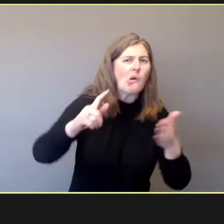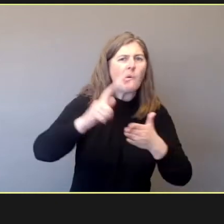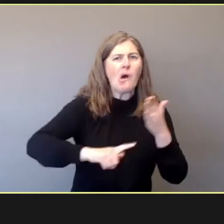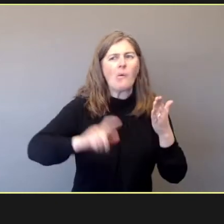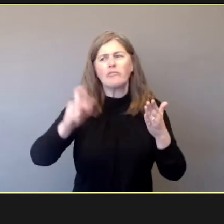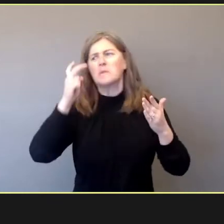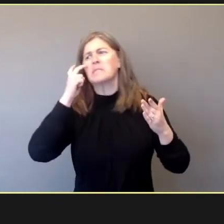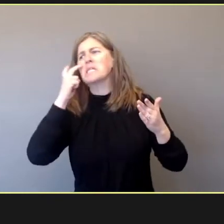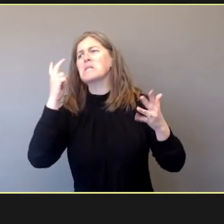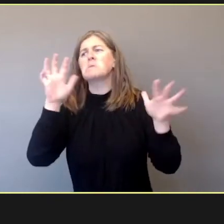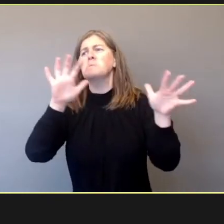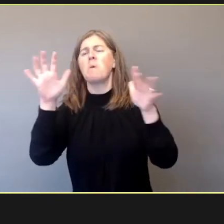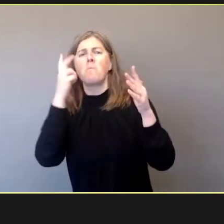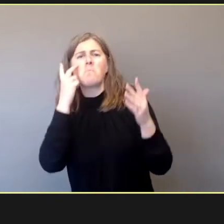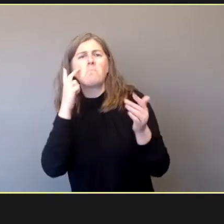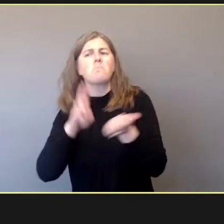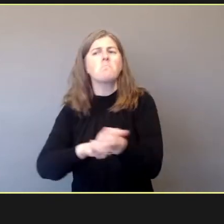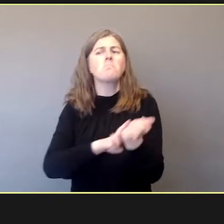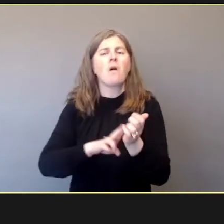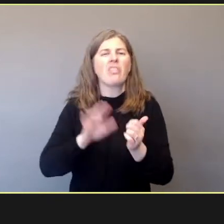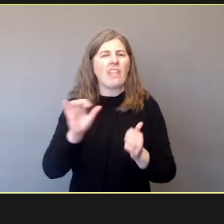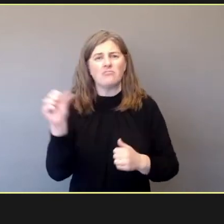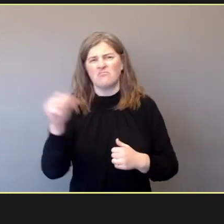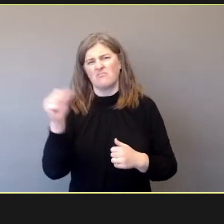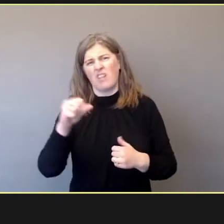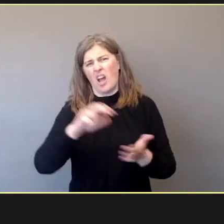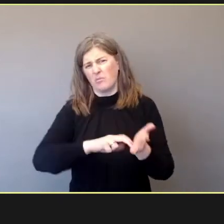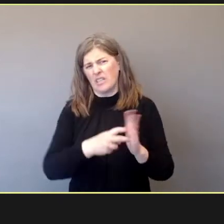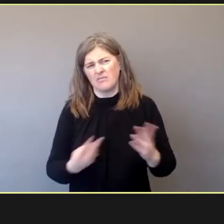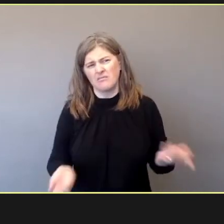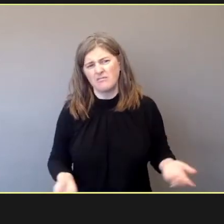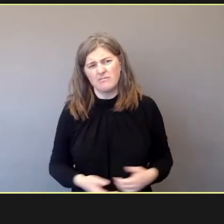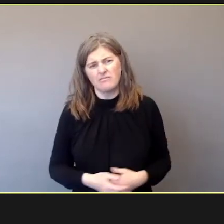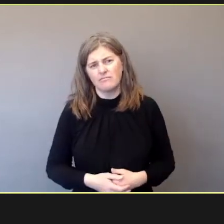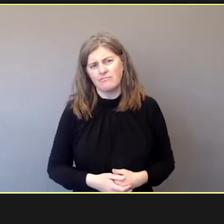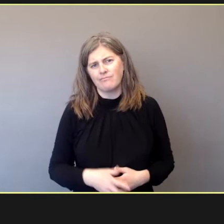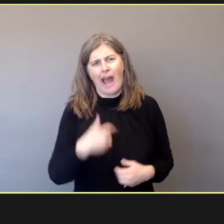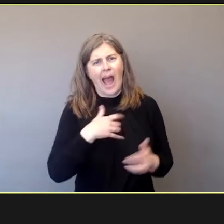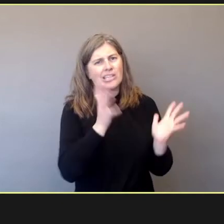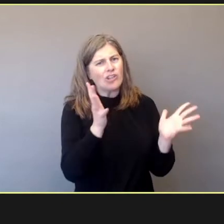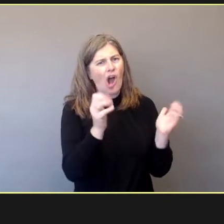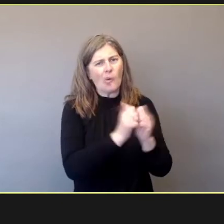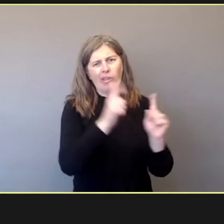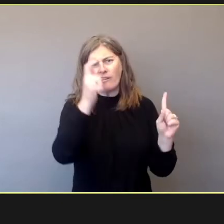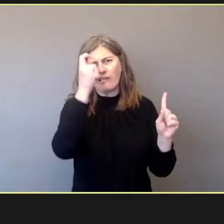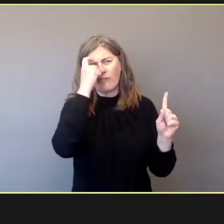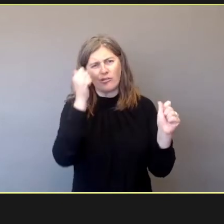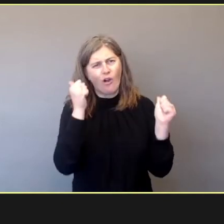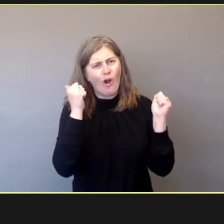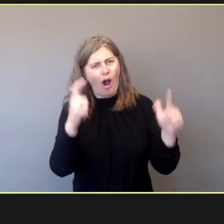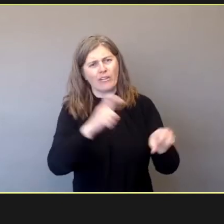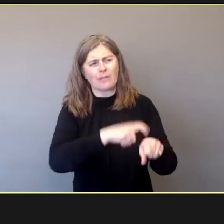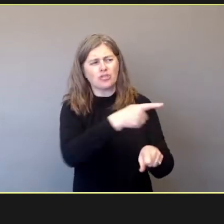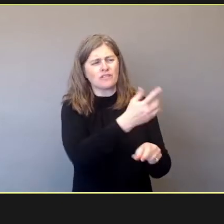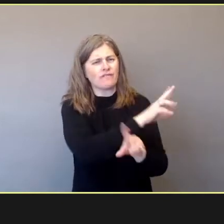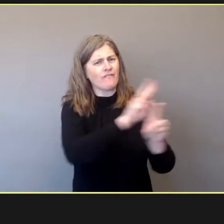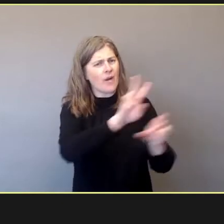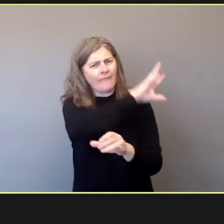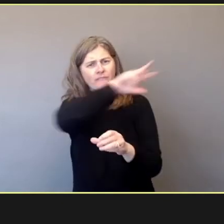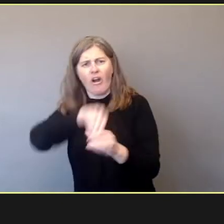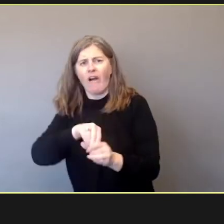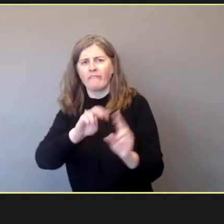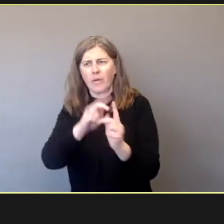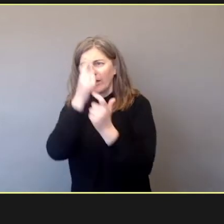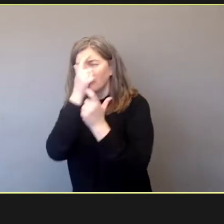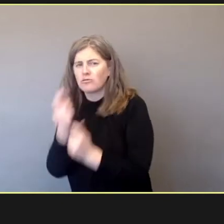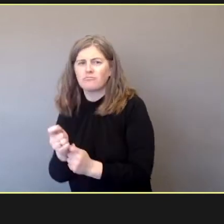see. So yeah, I mean, I talk to her all the time about the pandemic. She's still very involved, very interested.